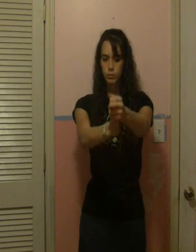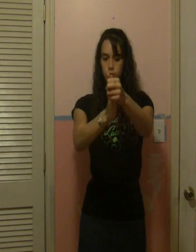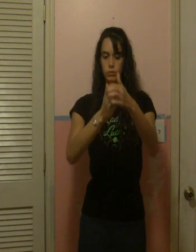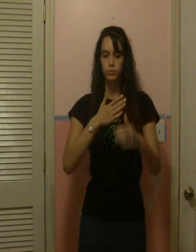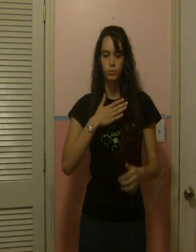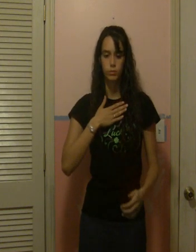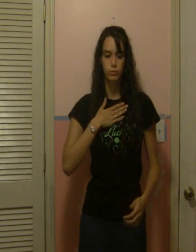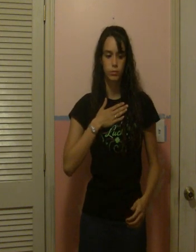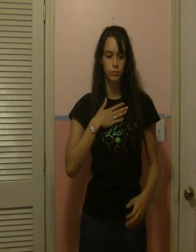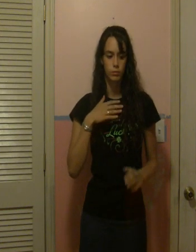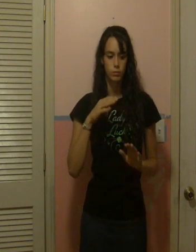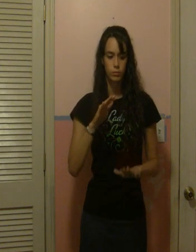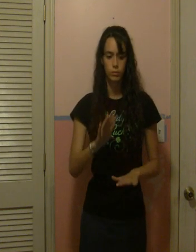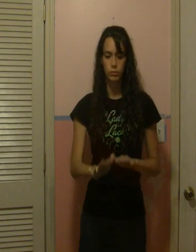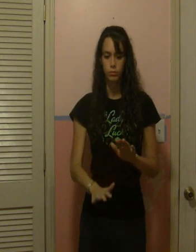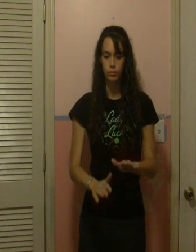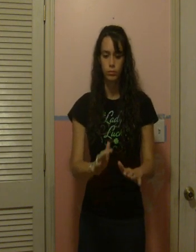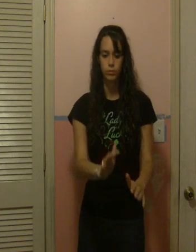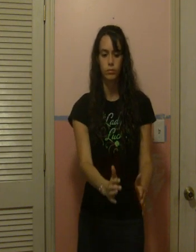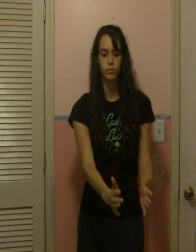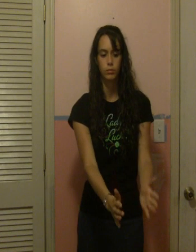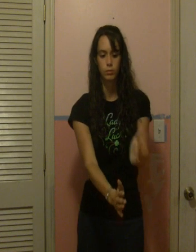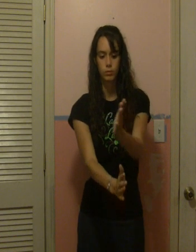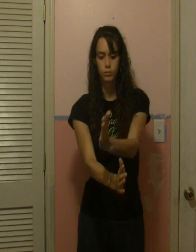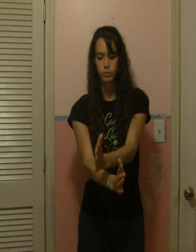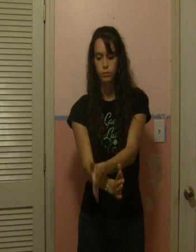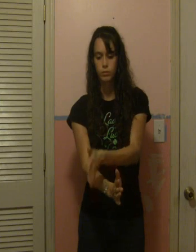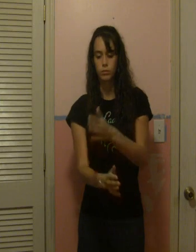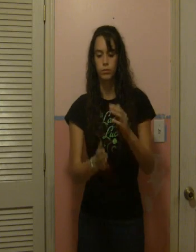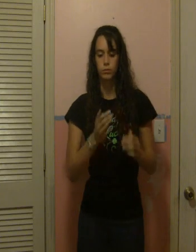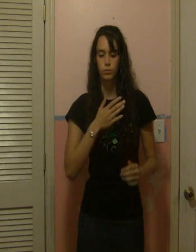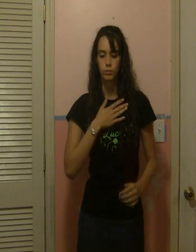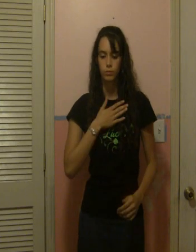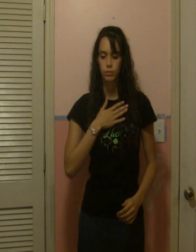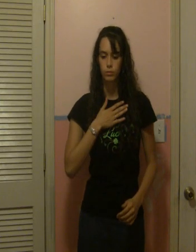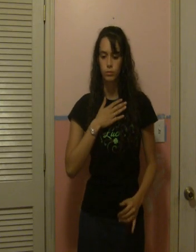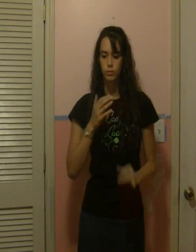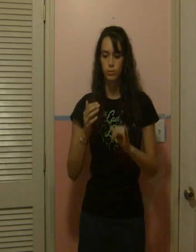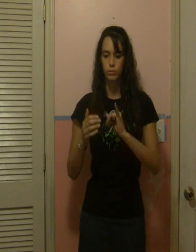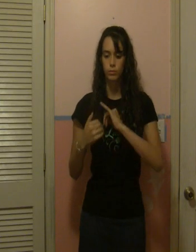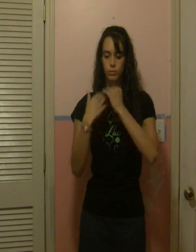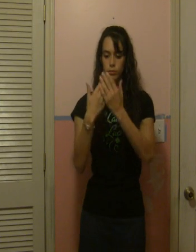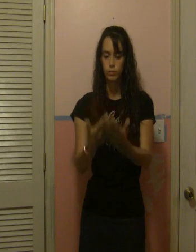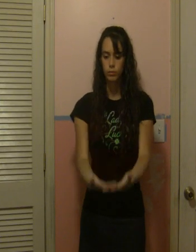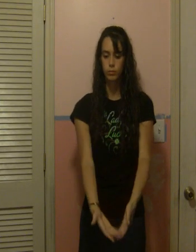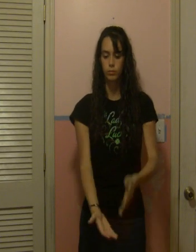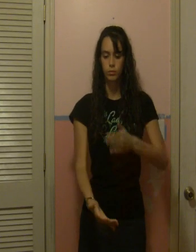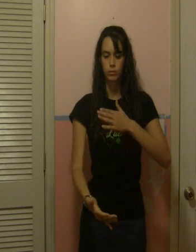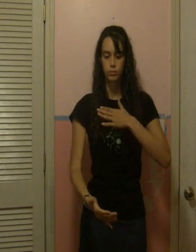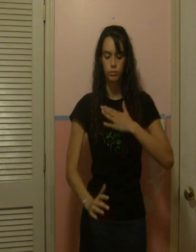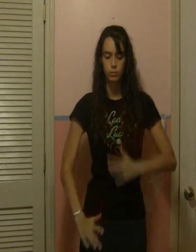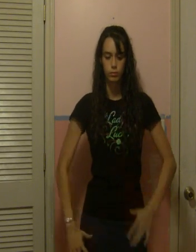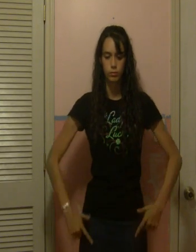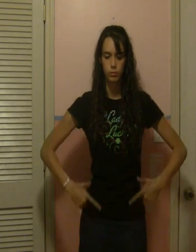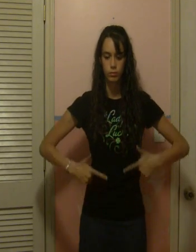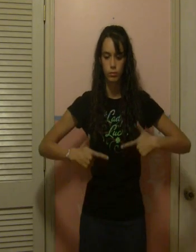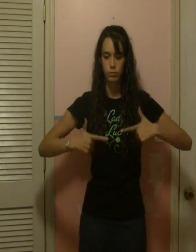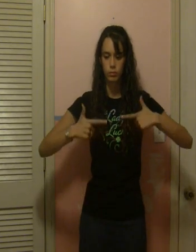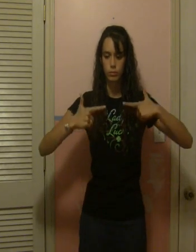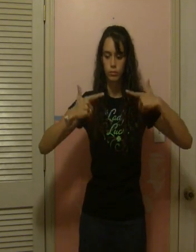me, walk inside me I give my life